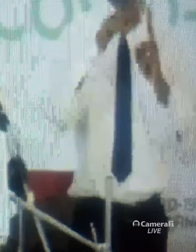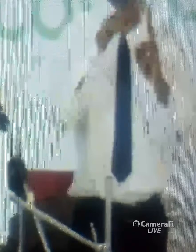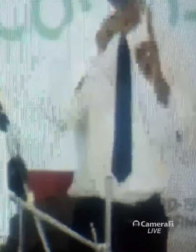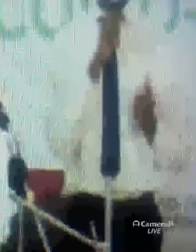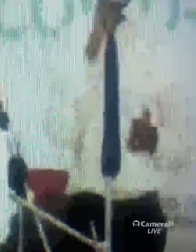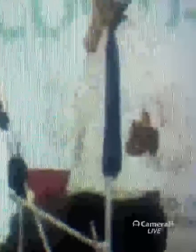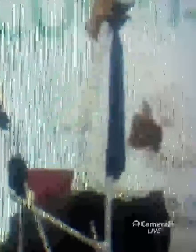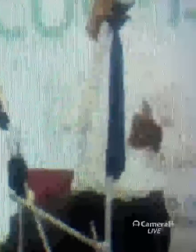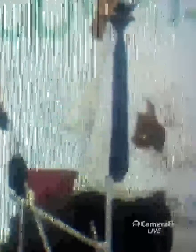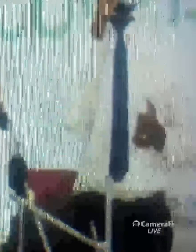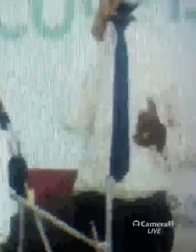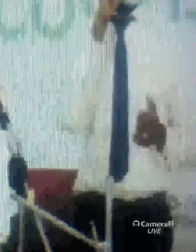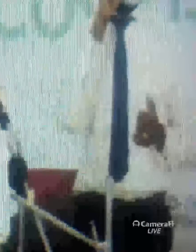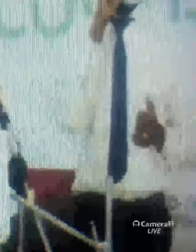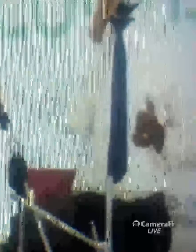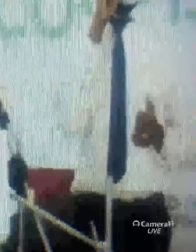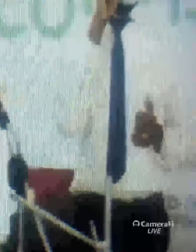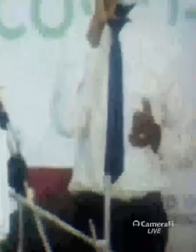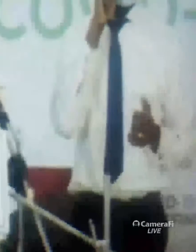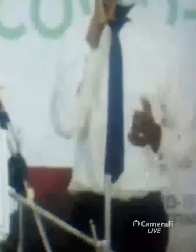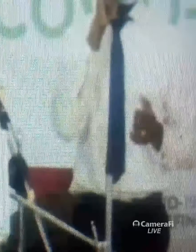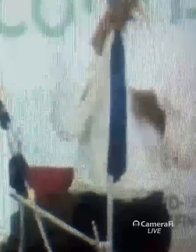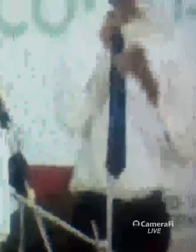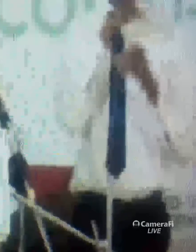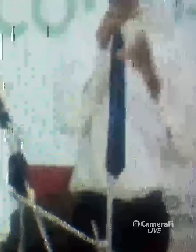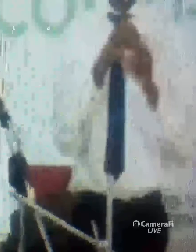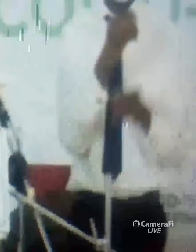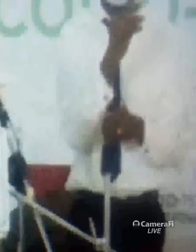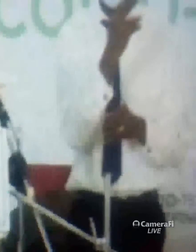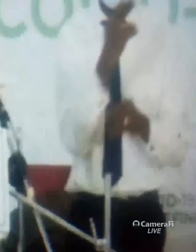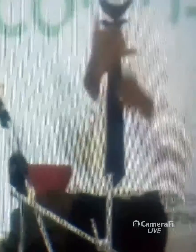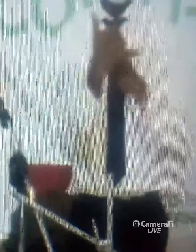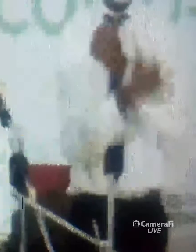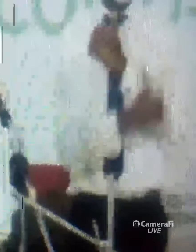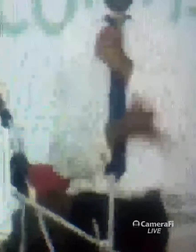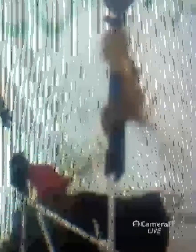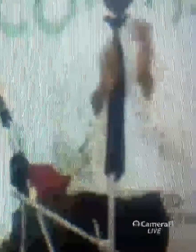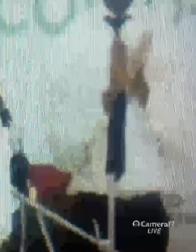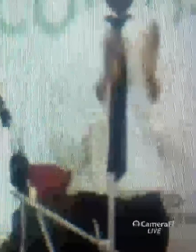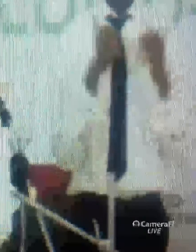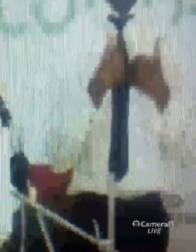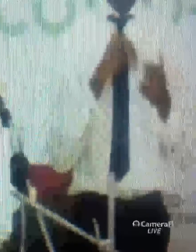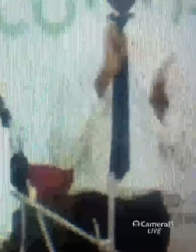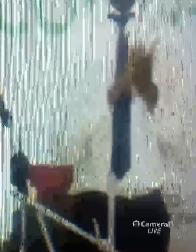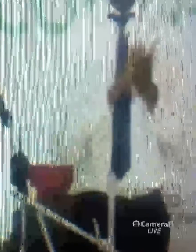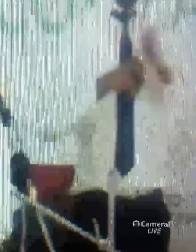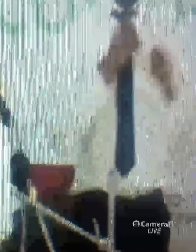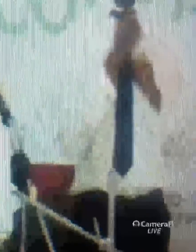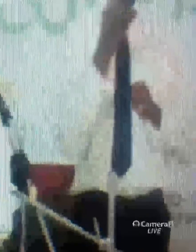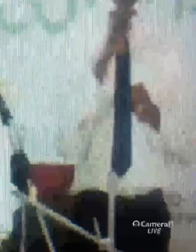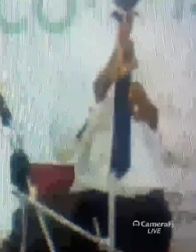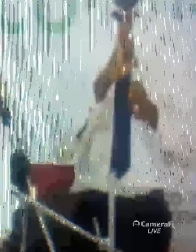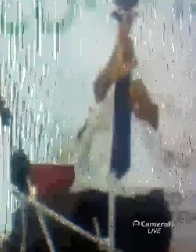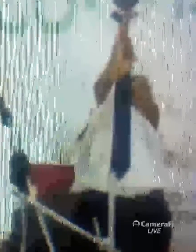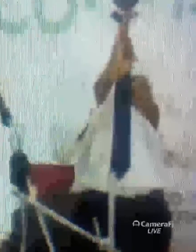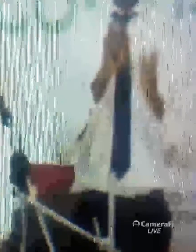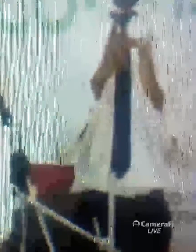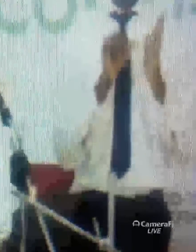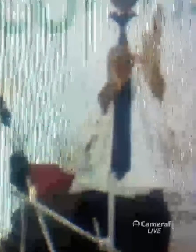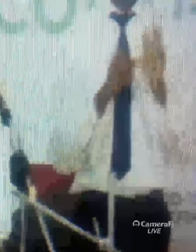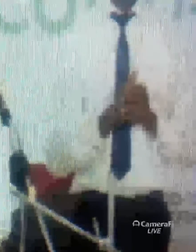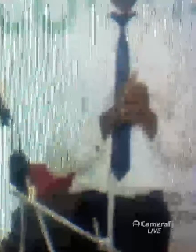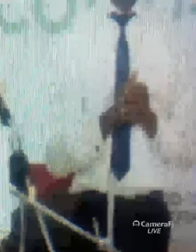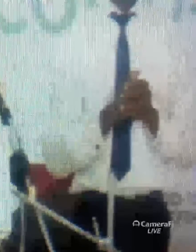had a double testing policy since September. When the problem arose with the UK and later on South